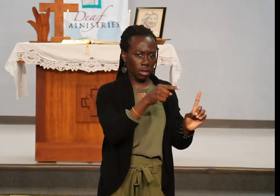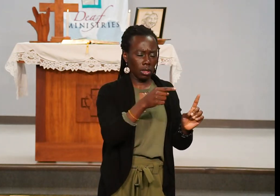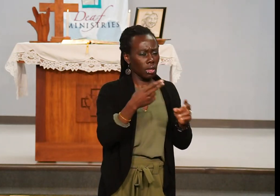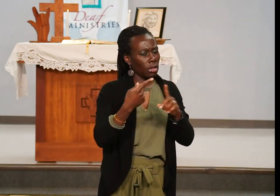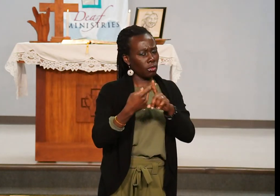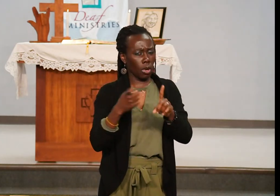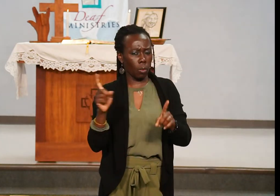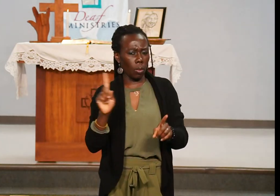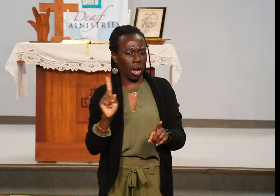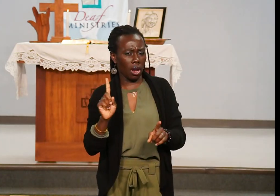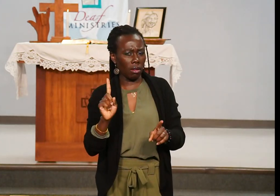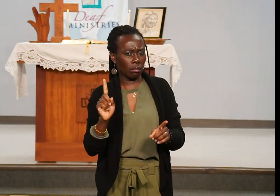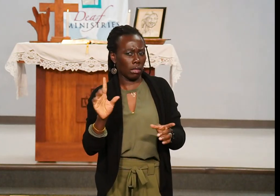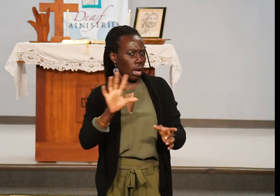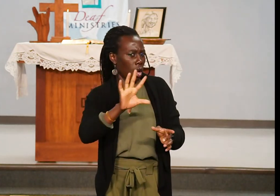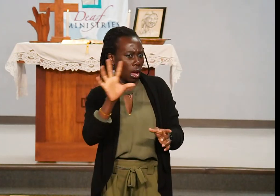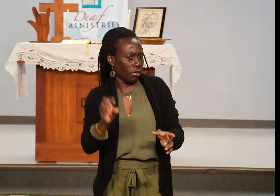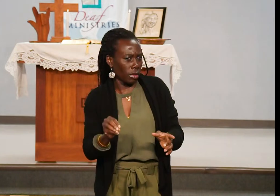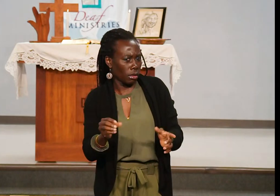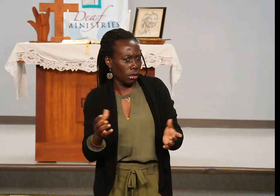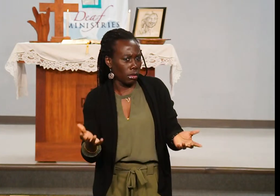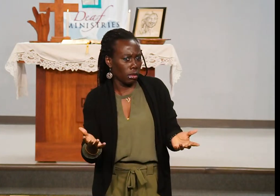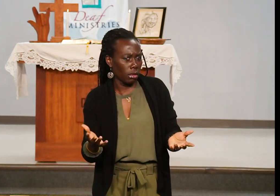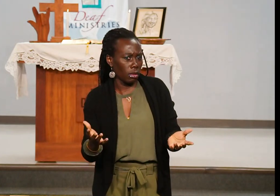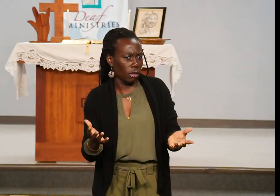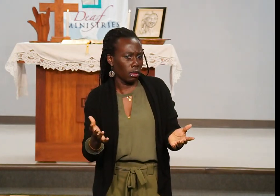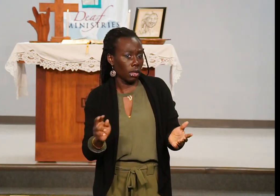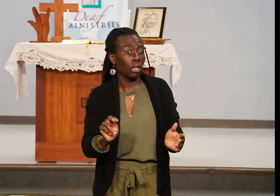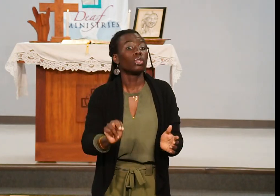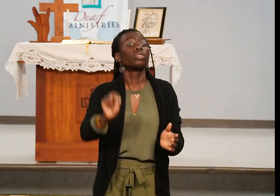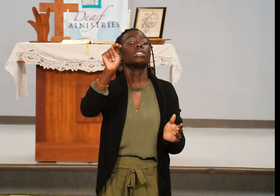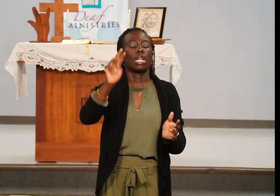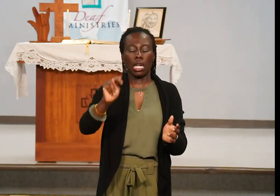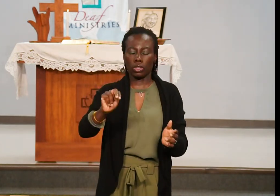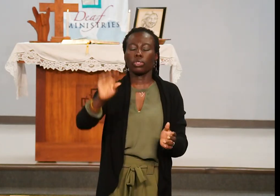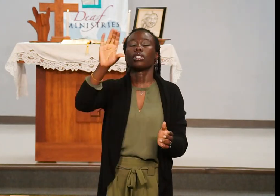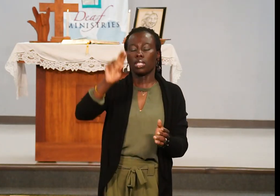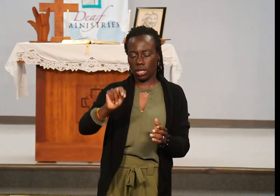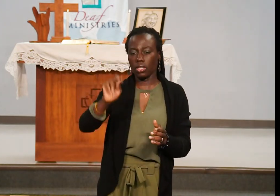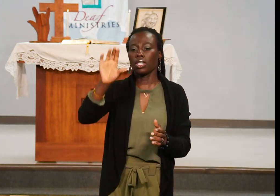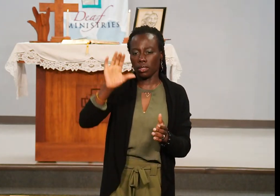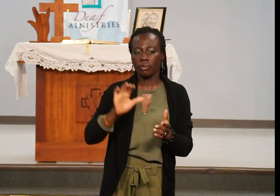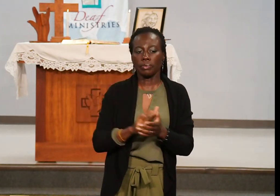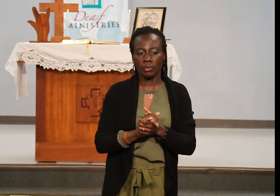they will meet at General Conference, and that is going to be held in North Carolina.